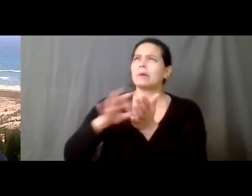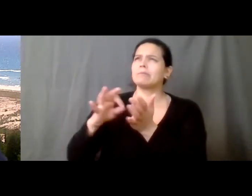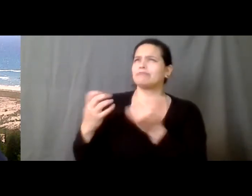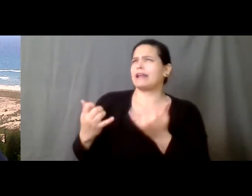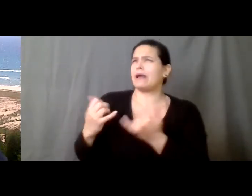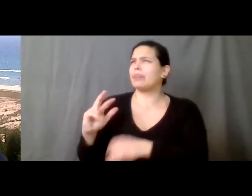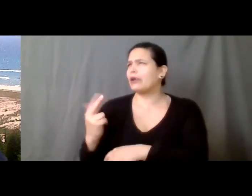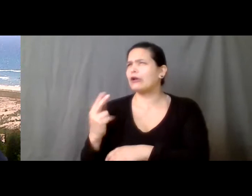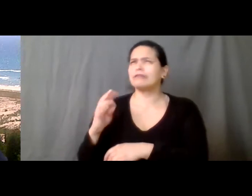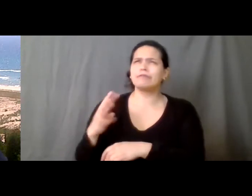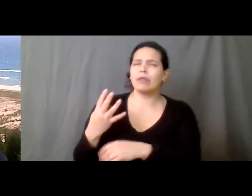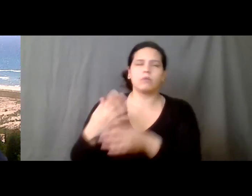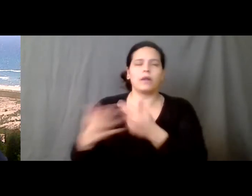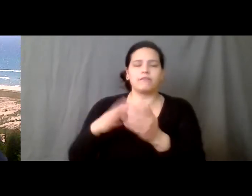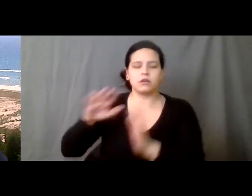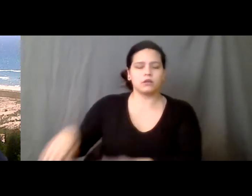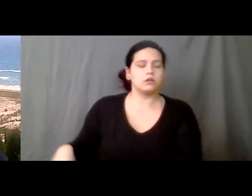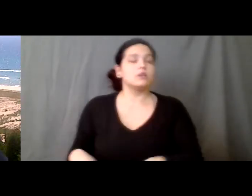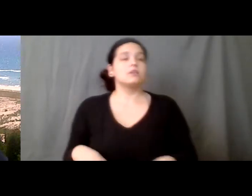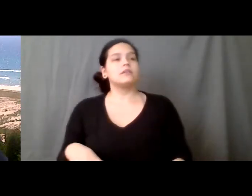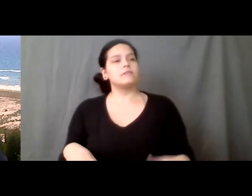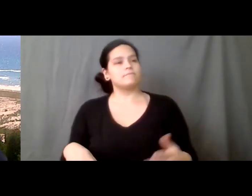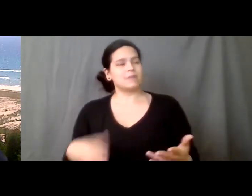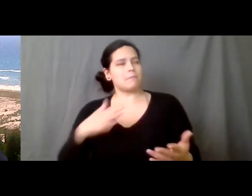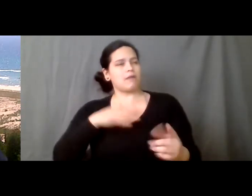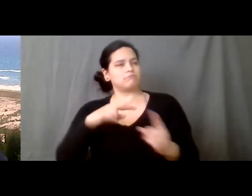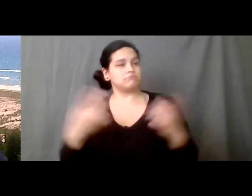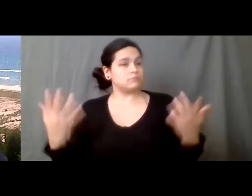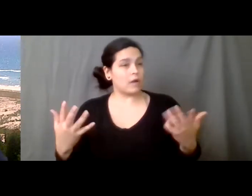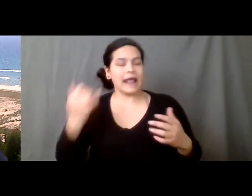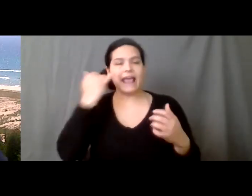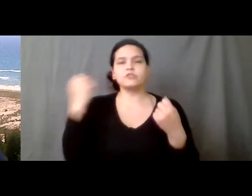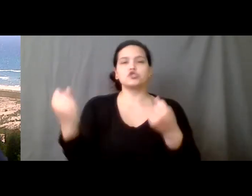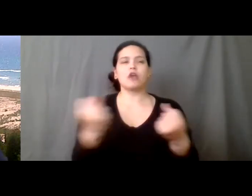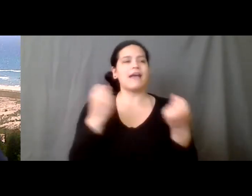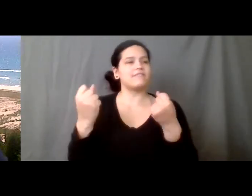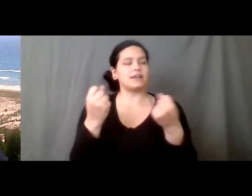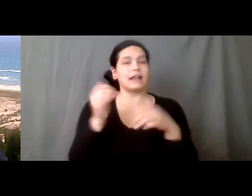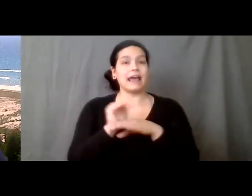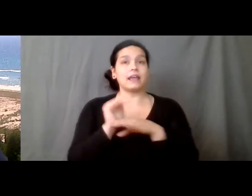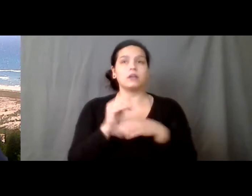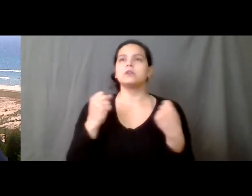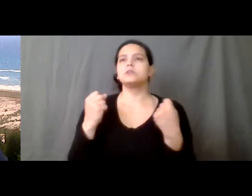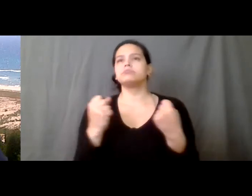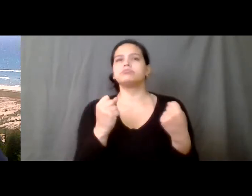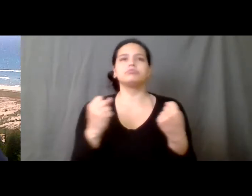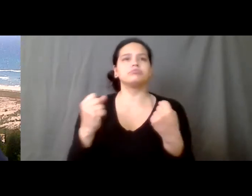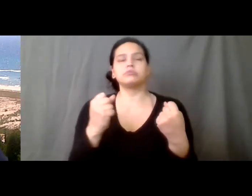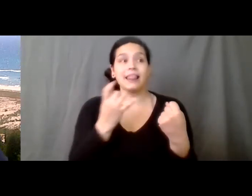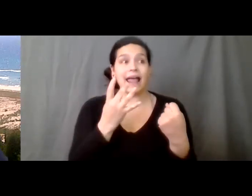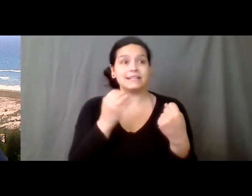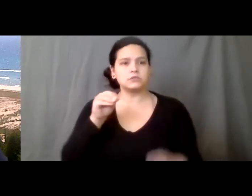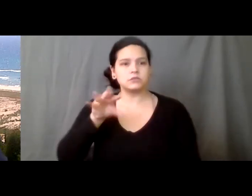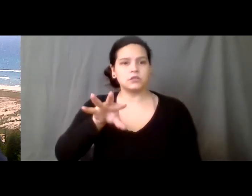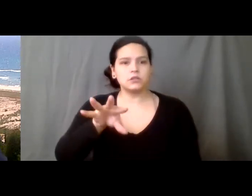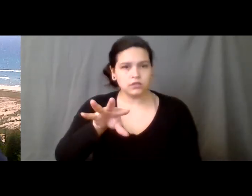But the way I think of it is that if you're driving down the road at night and your headlights are going ahead of you, every 100 yards you go down the road, your headlights